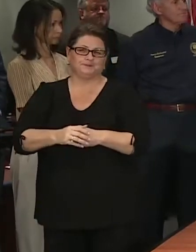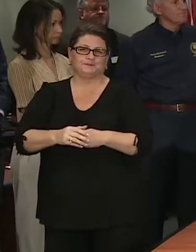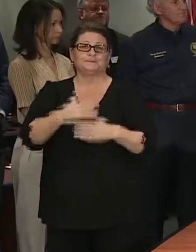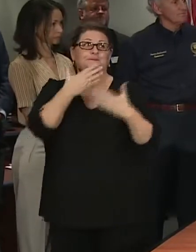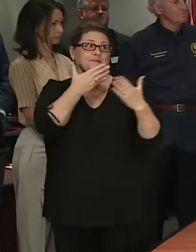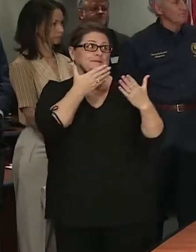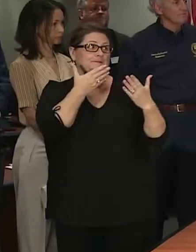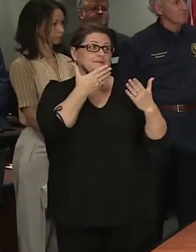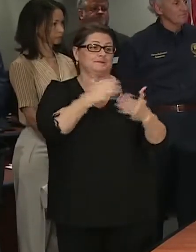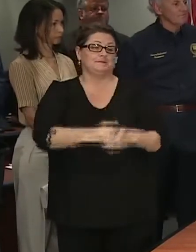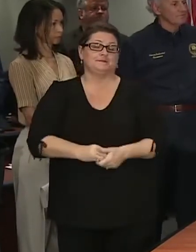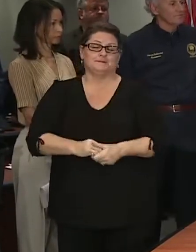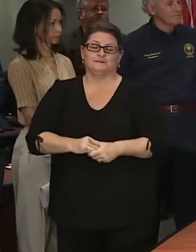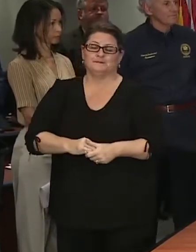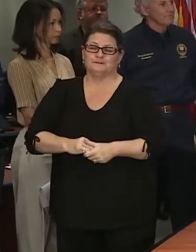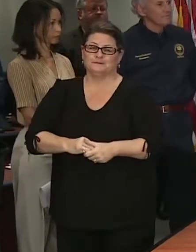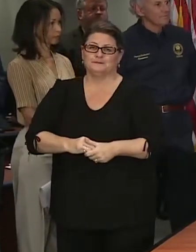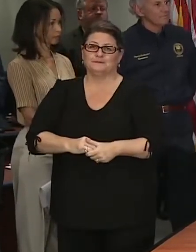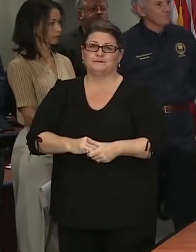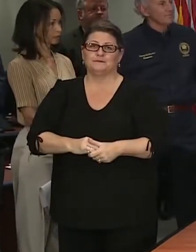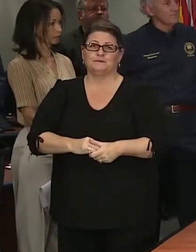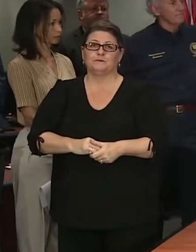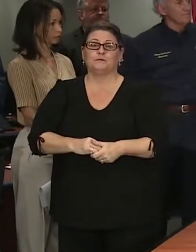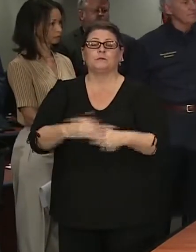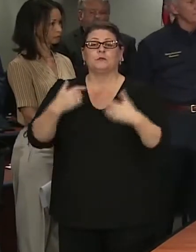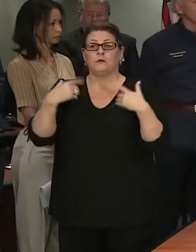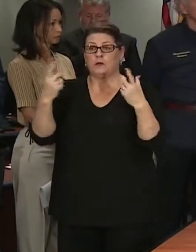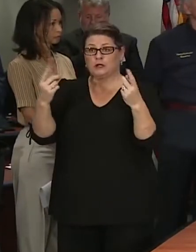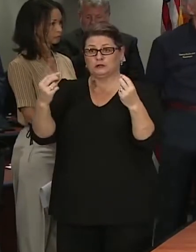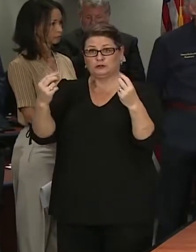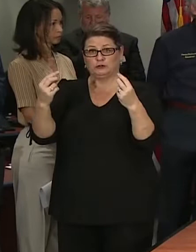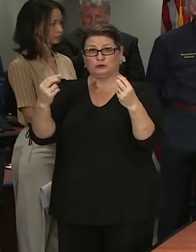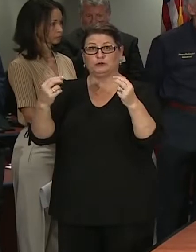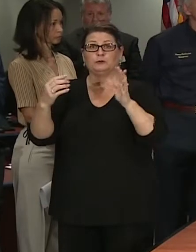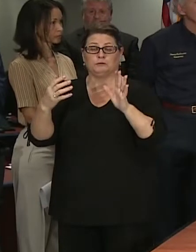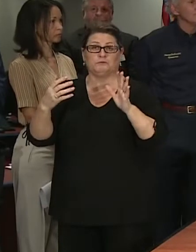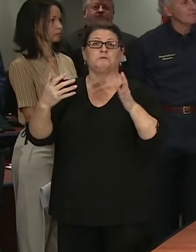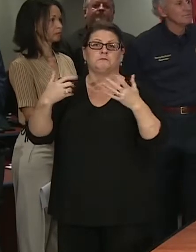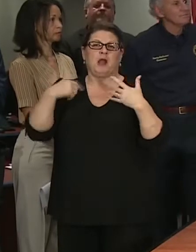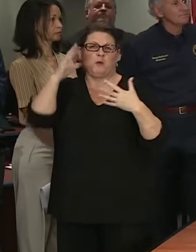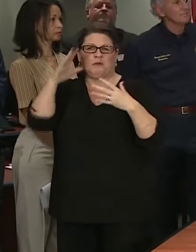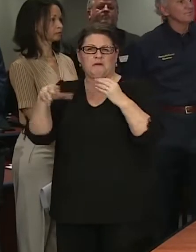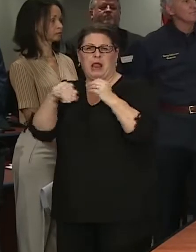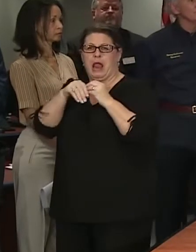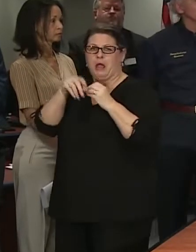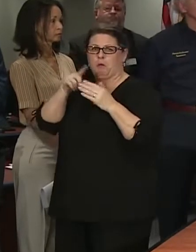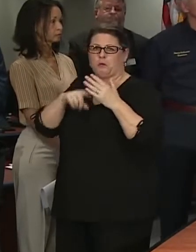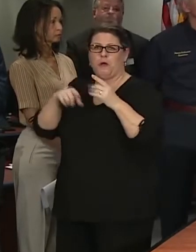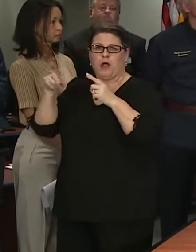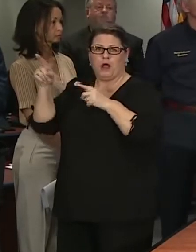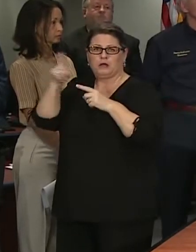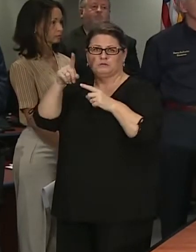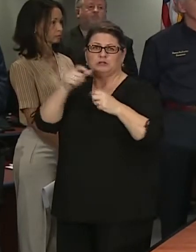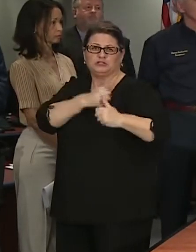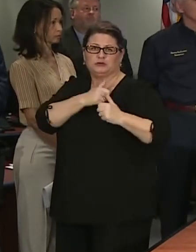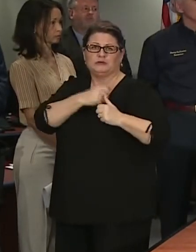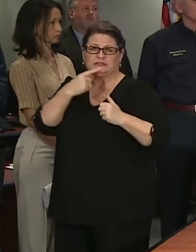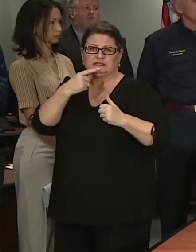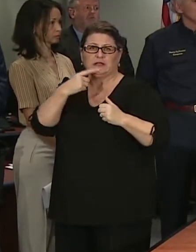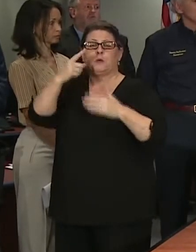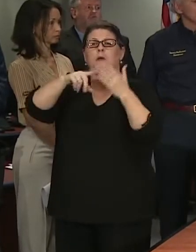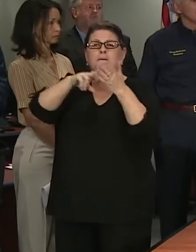Thank you, Adjutant General. So what I wanted to do is just build upon what the General has said about the tiered response